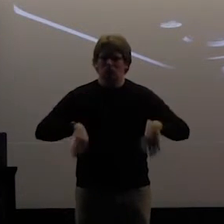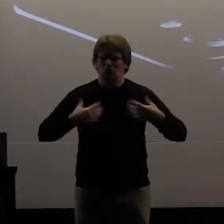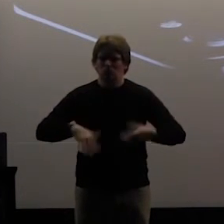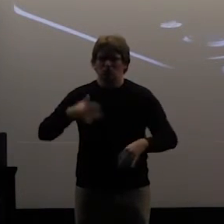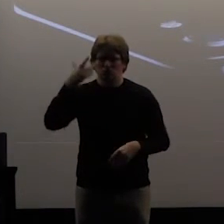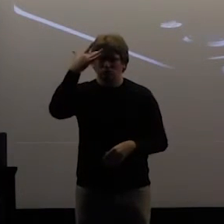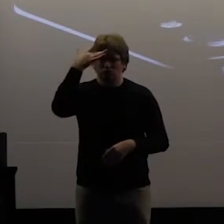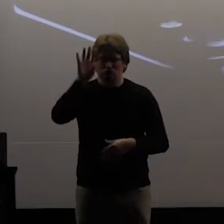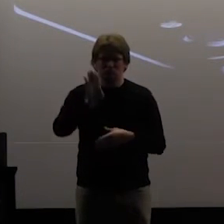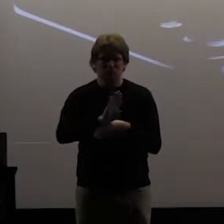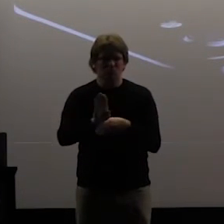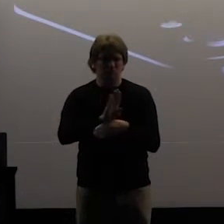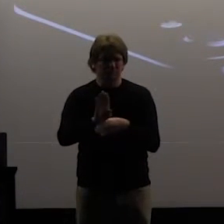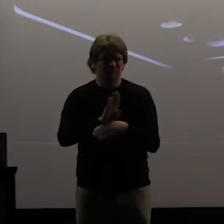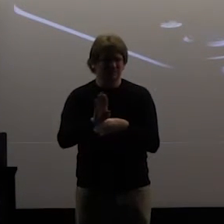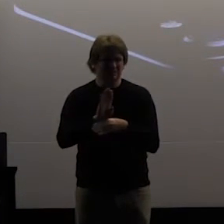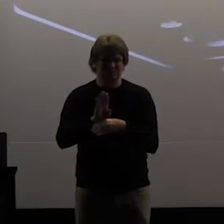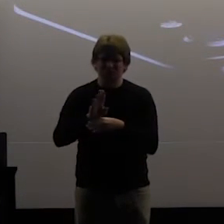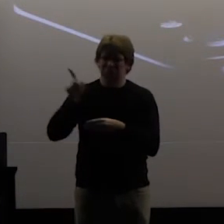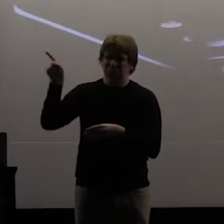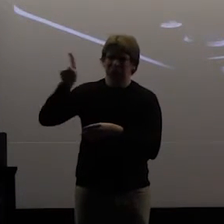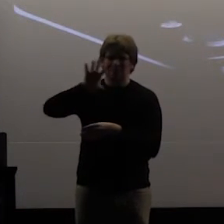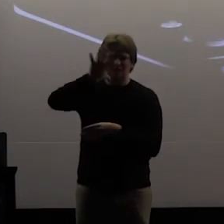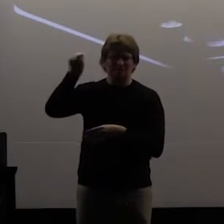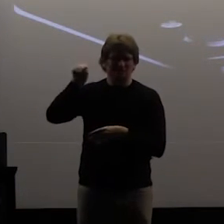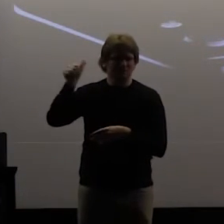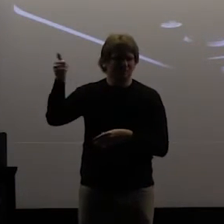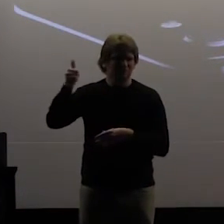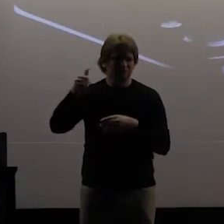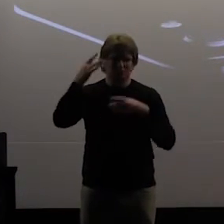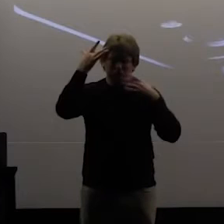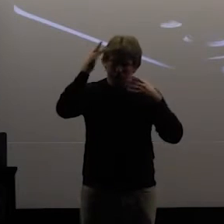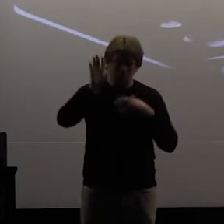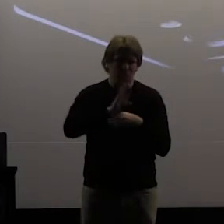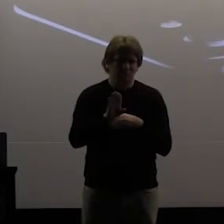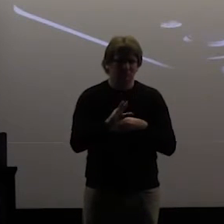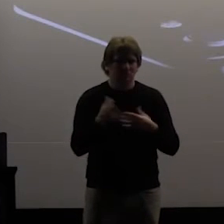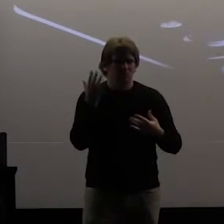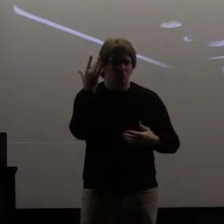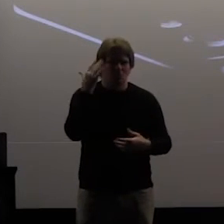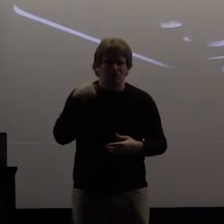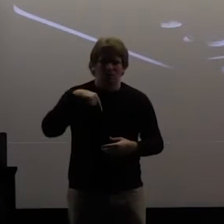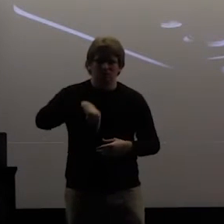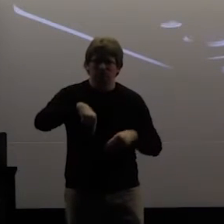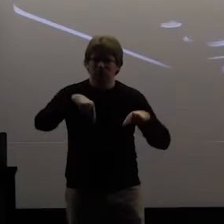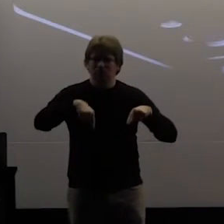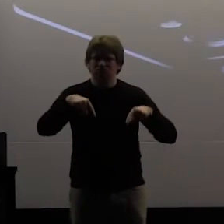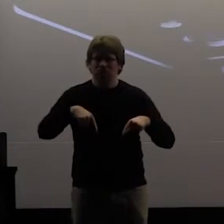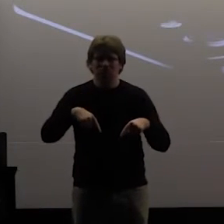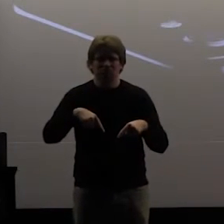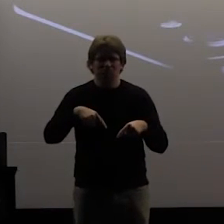Here you see a picture of the iPhone 7. Now this is just business sense. This is a smart company we're looking at right here.